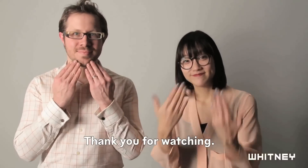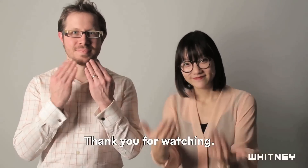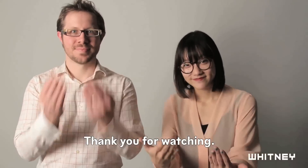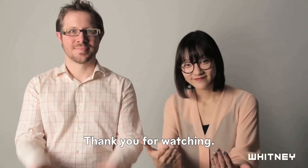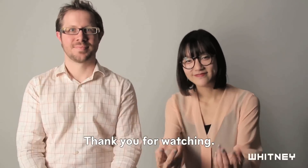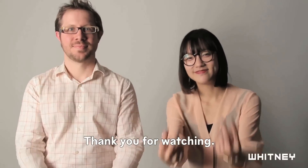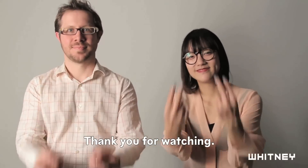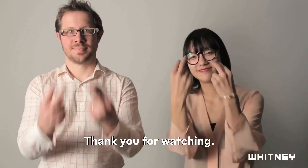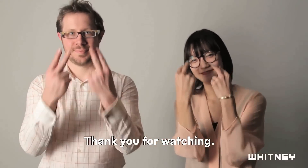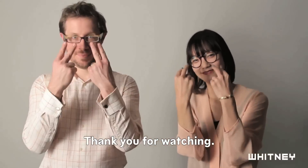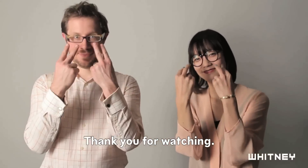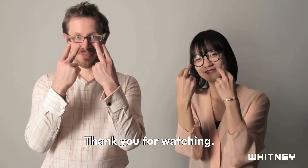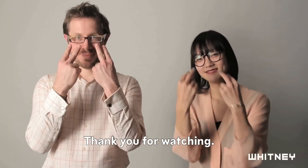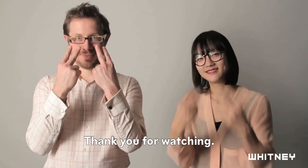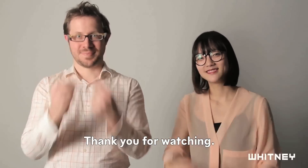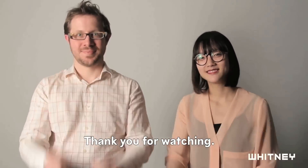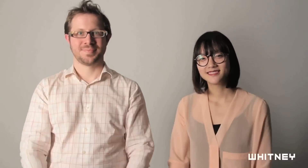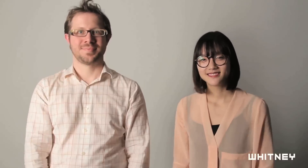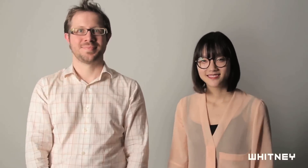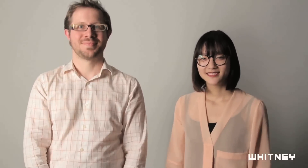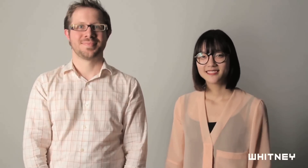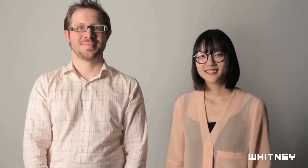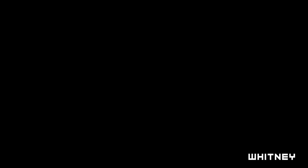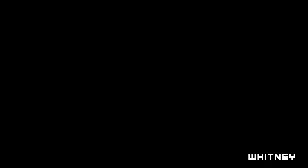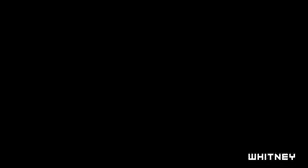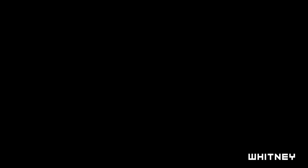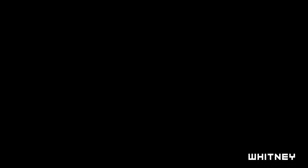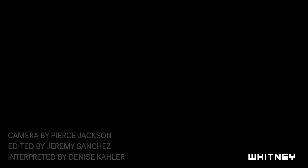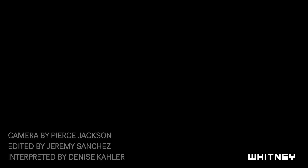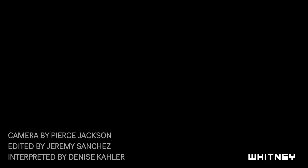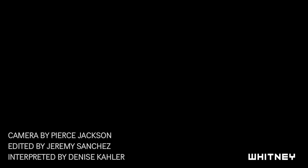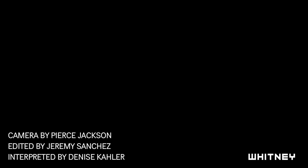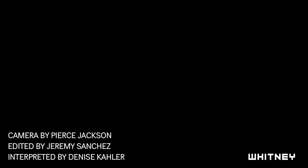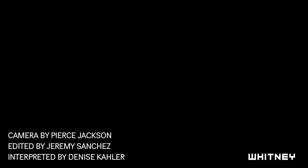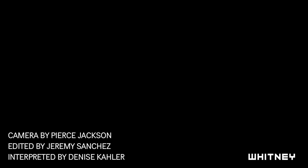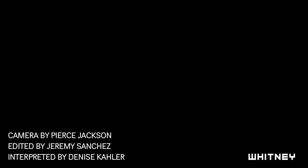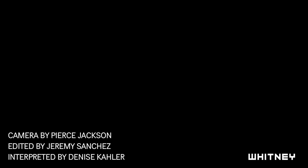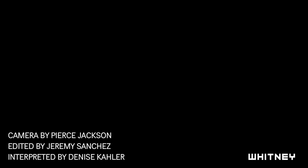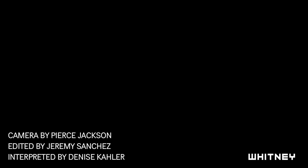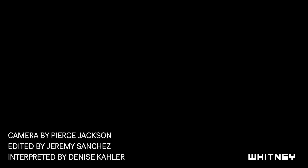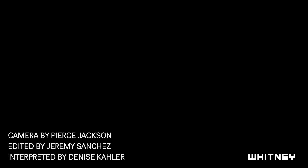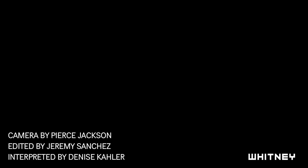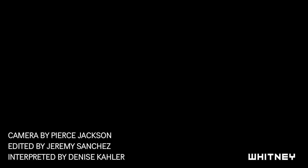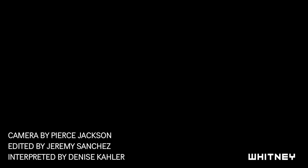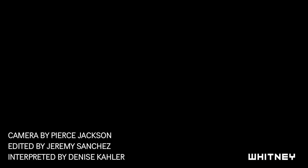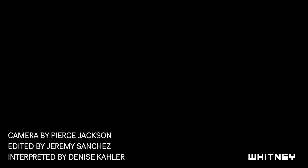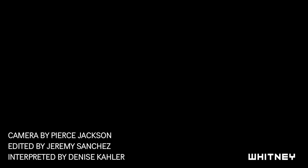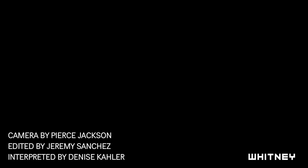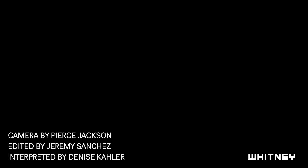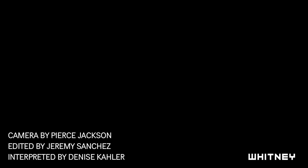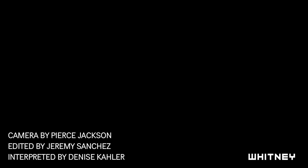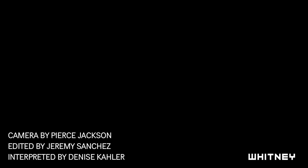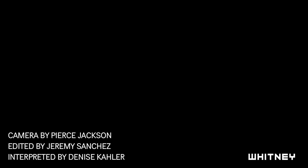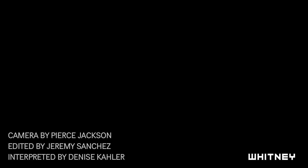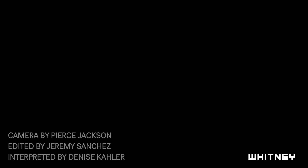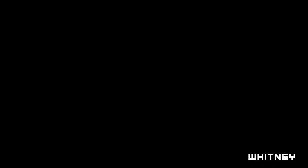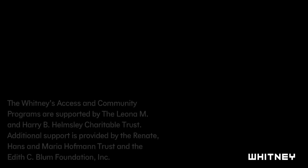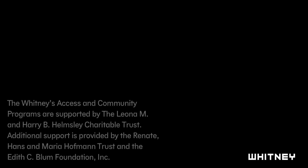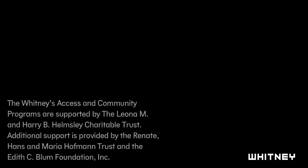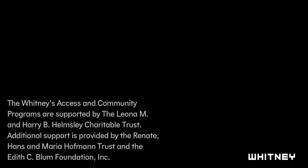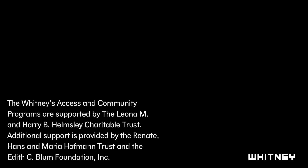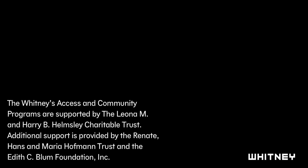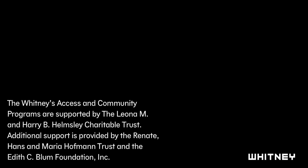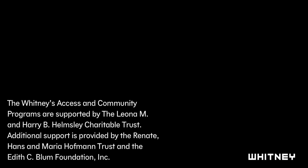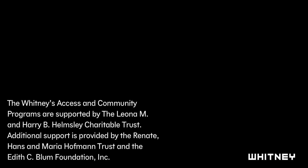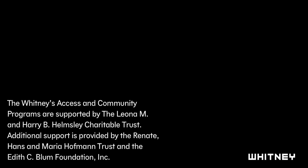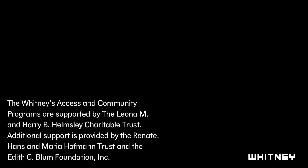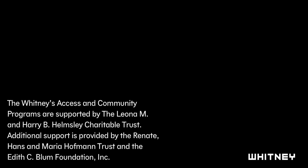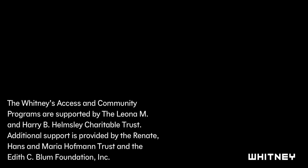-painting.